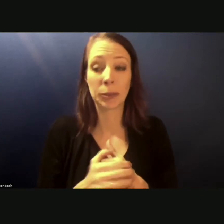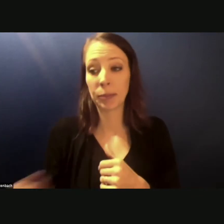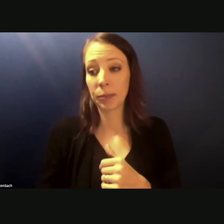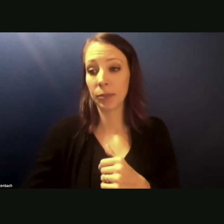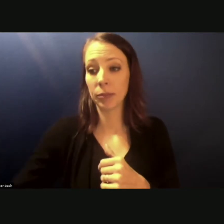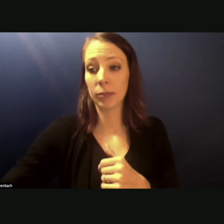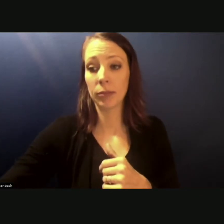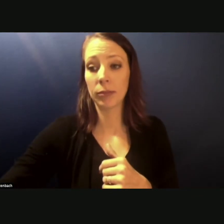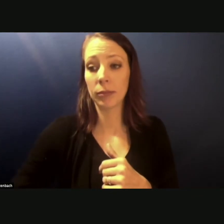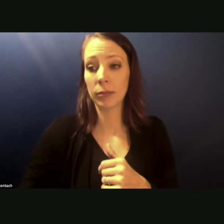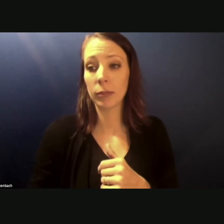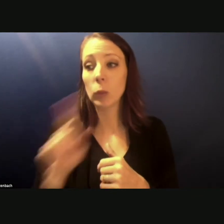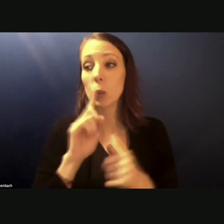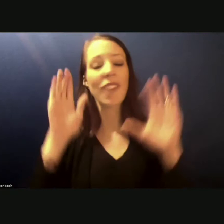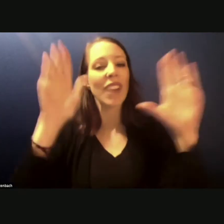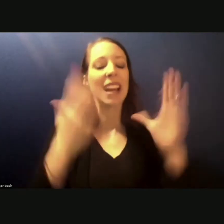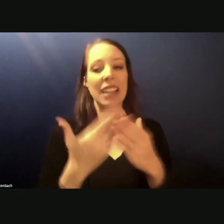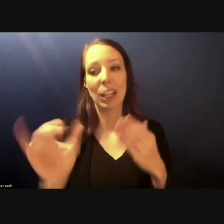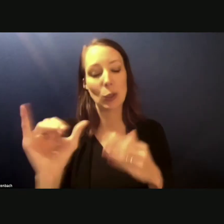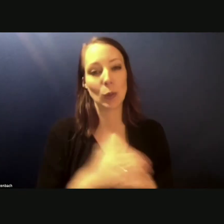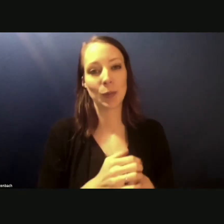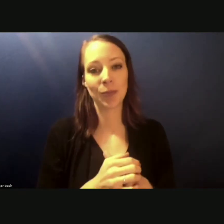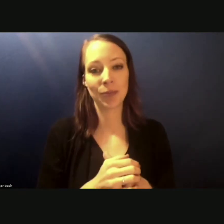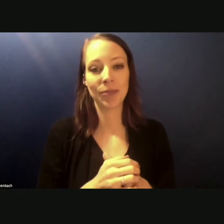So it's really a fantastic thing.